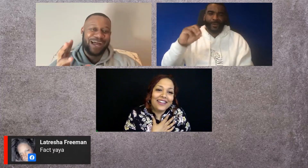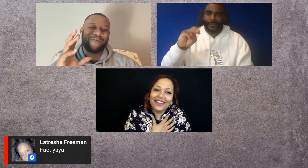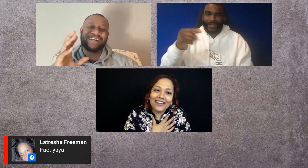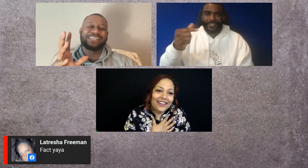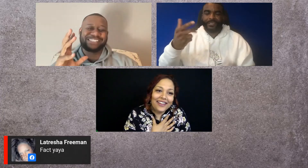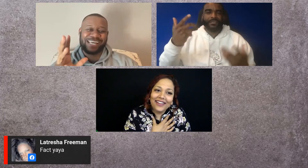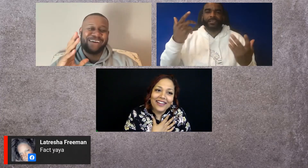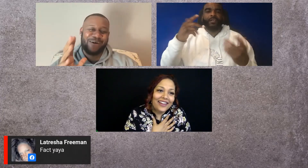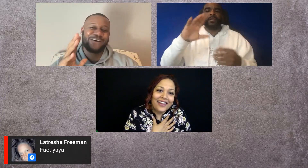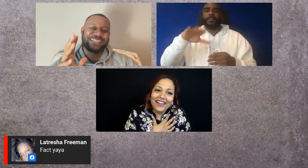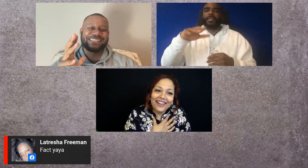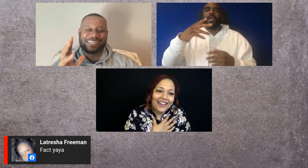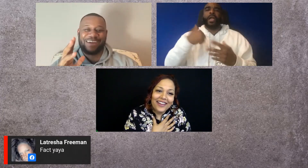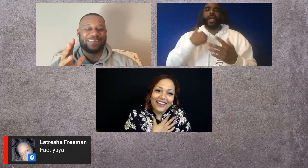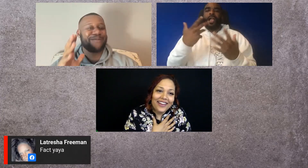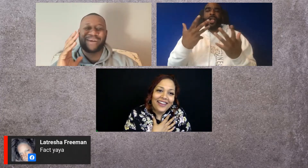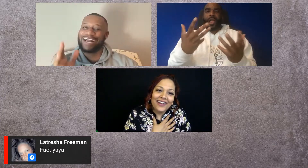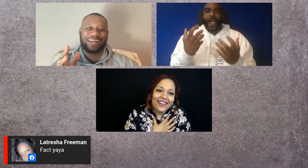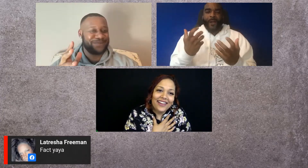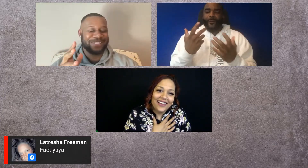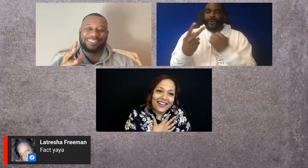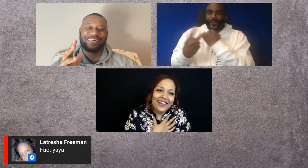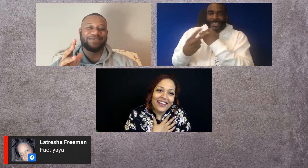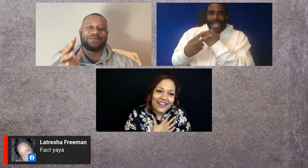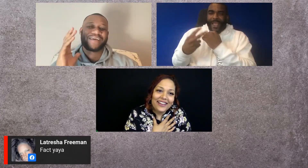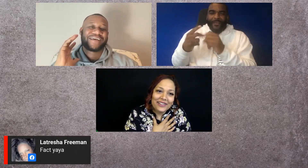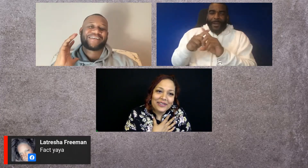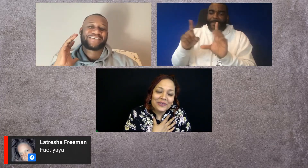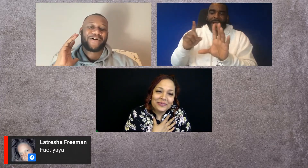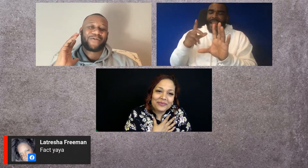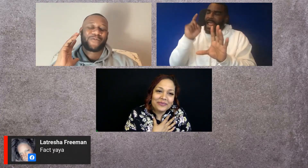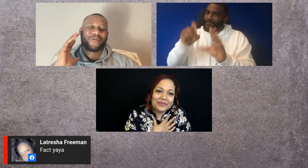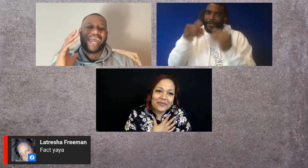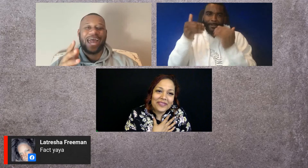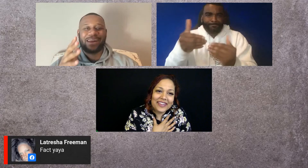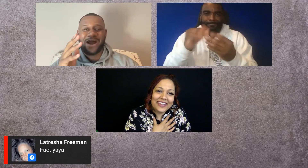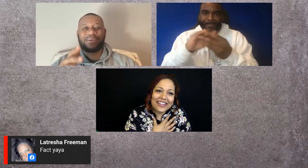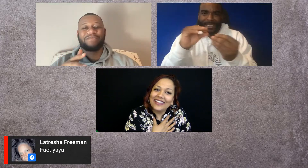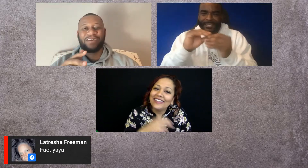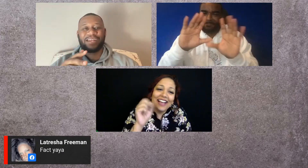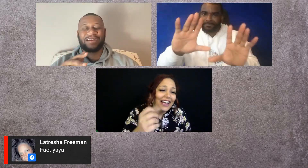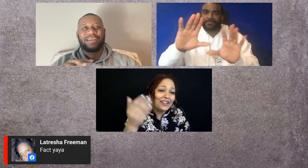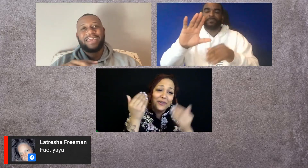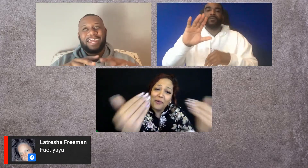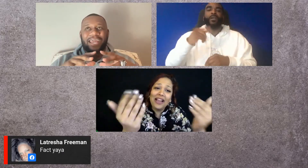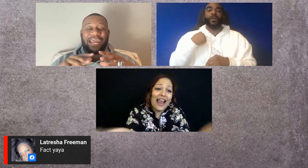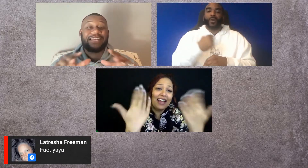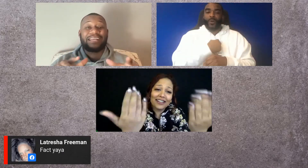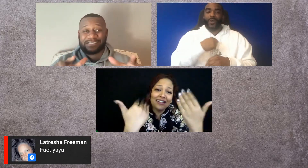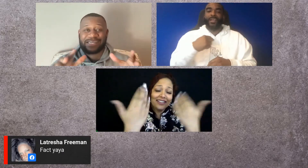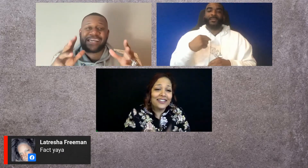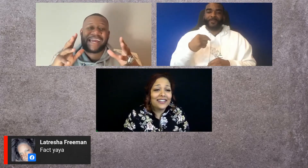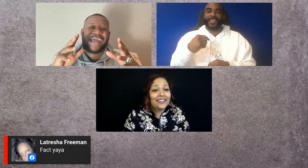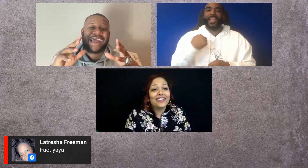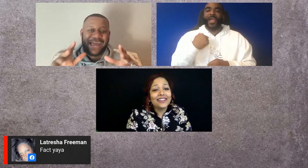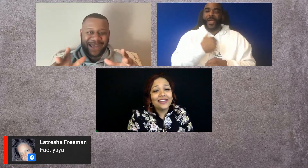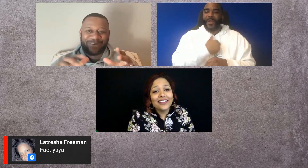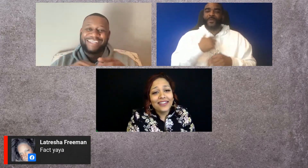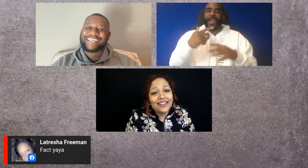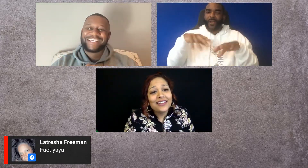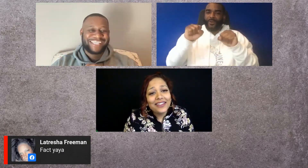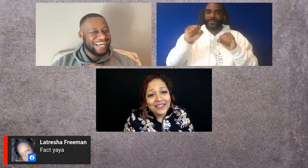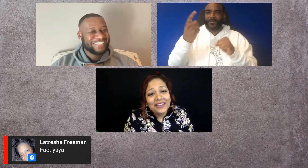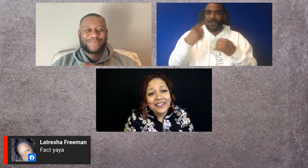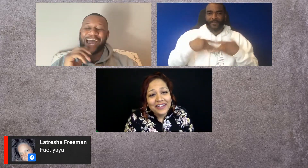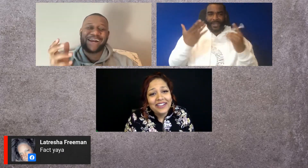So I wanted to save that, but I got to mention it. So we had our event in DC. Yeah, go ahead. Please, come